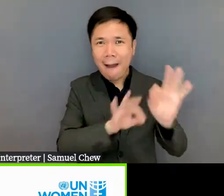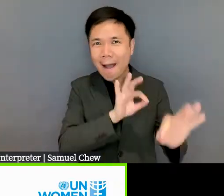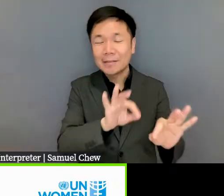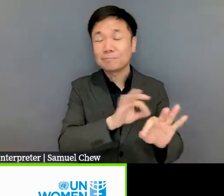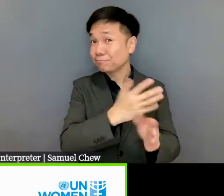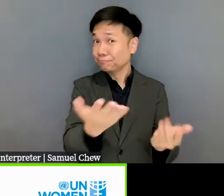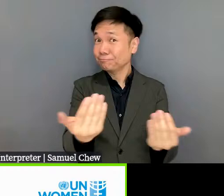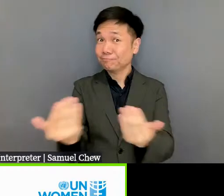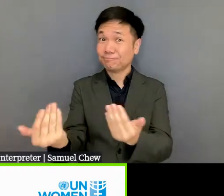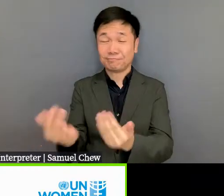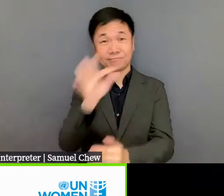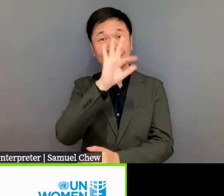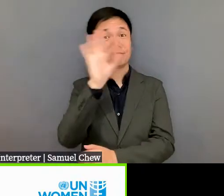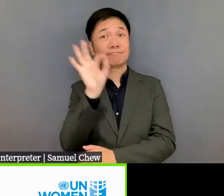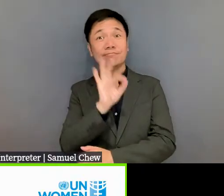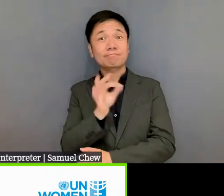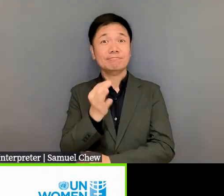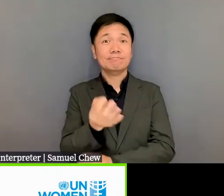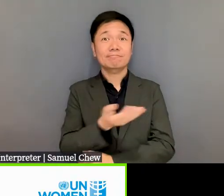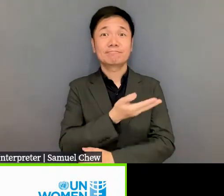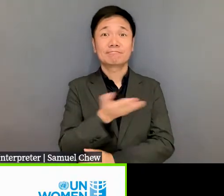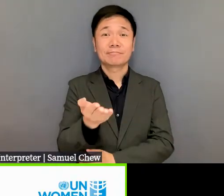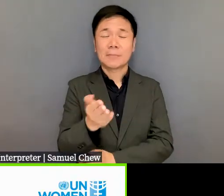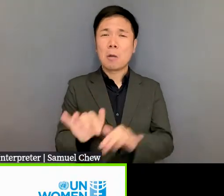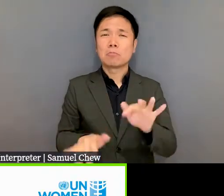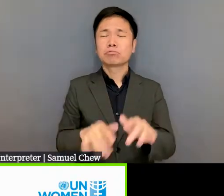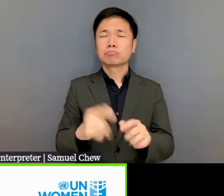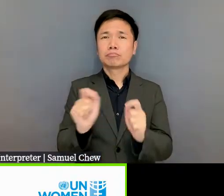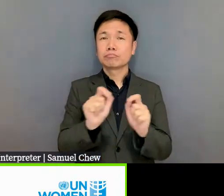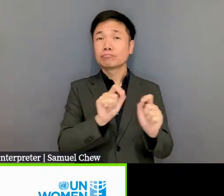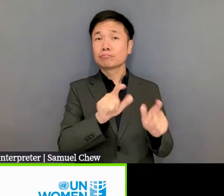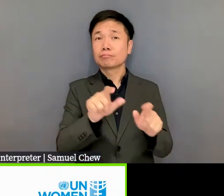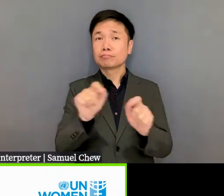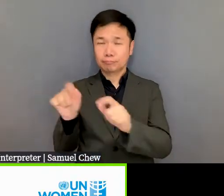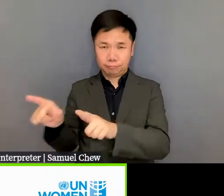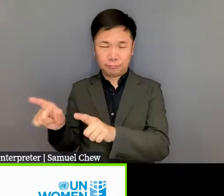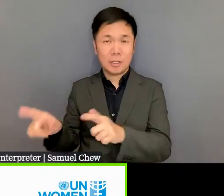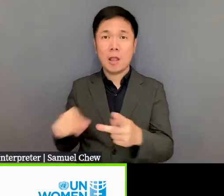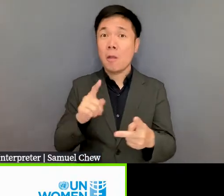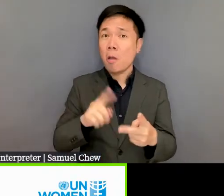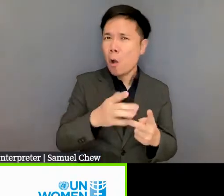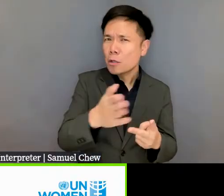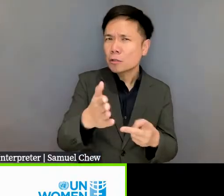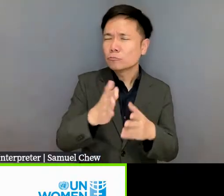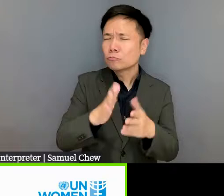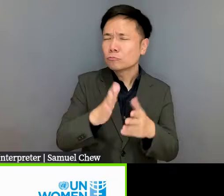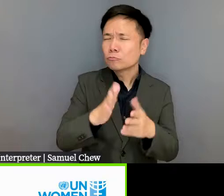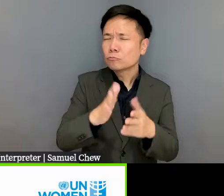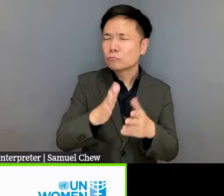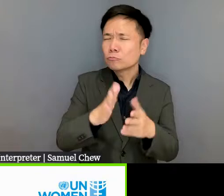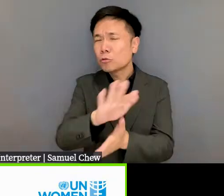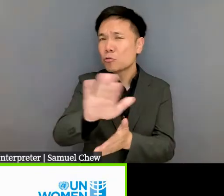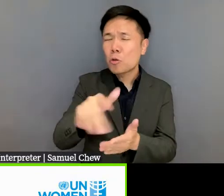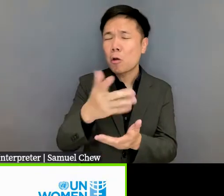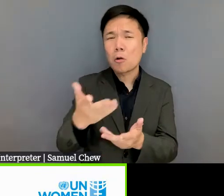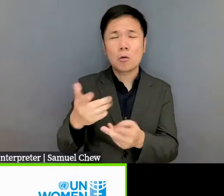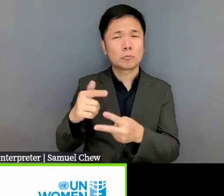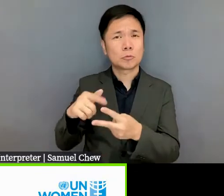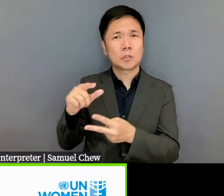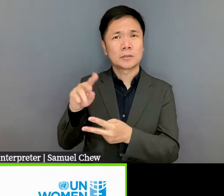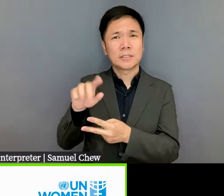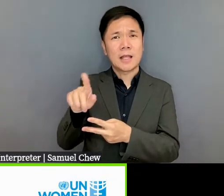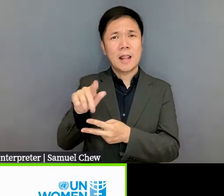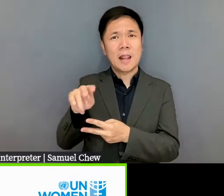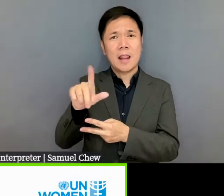here in the chat. We also welcome good practice examples shared from Luana Gonzalez from the Costa Rica